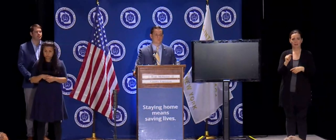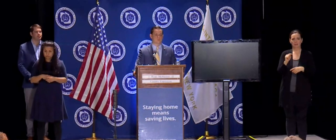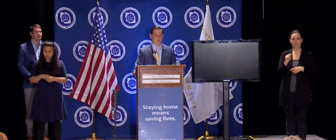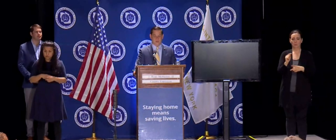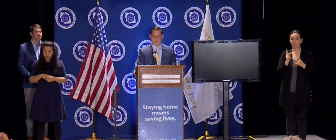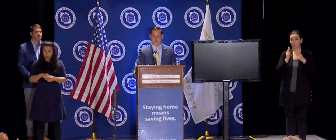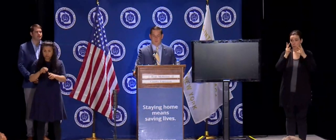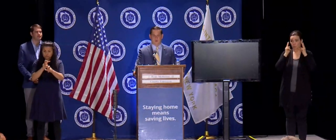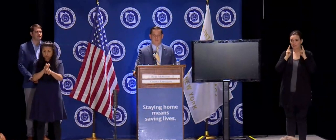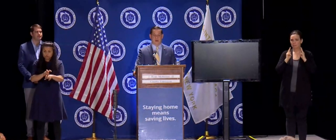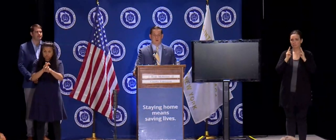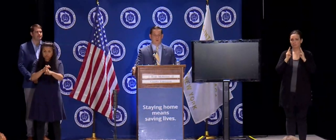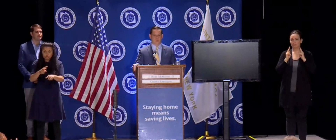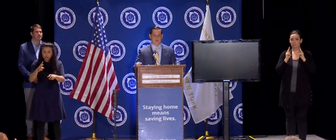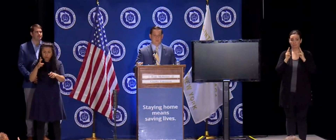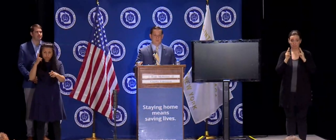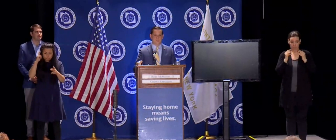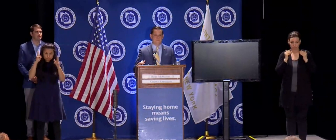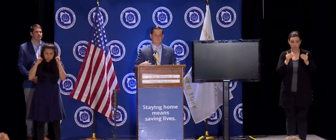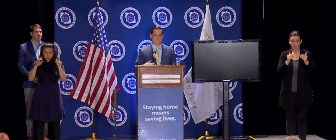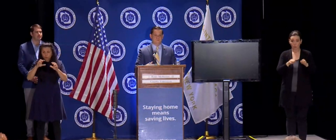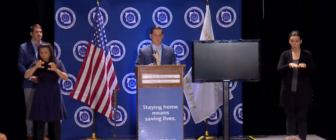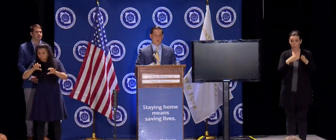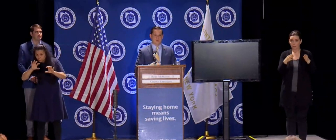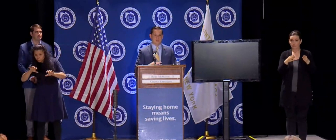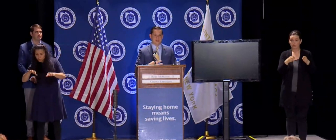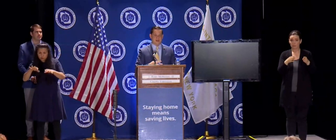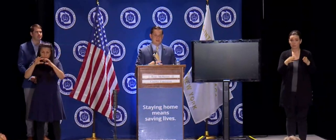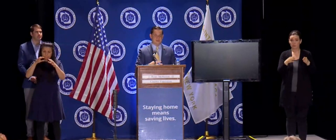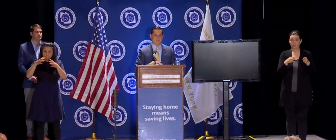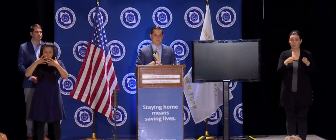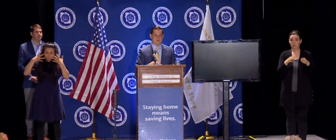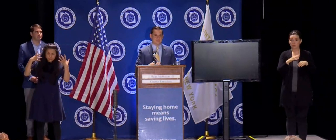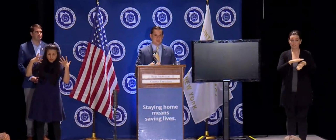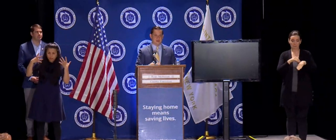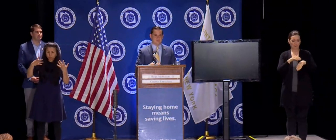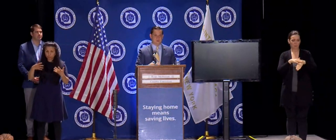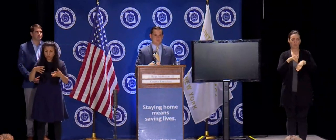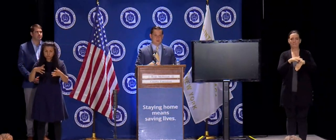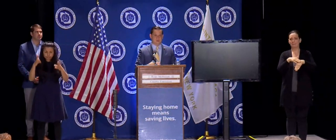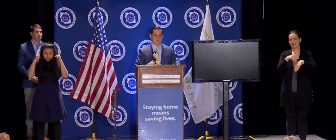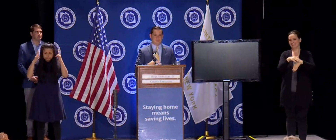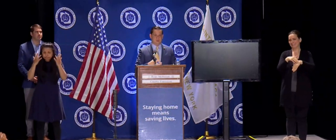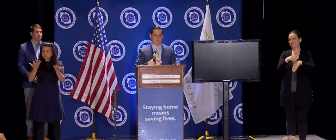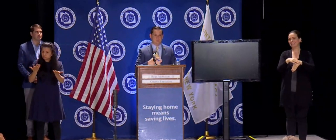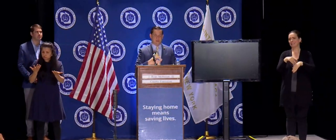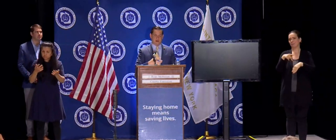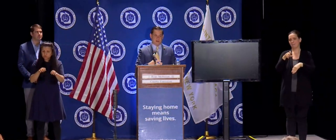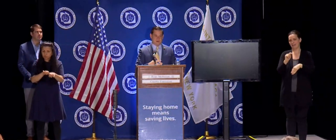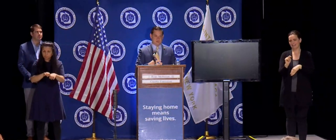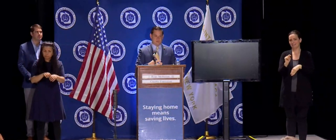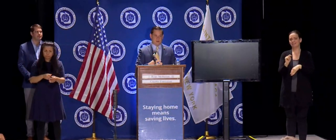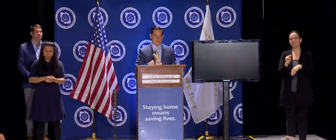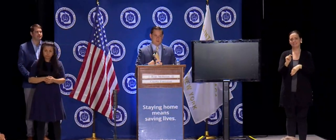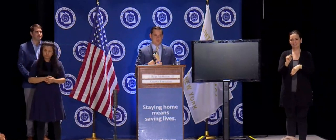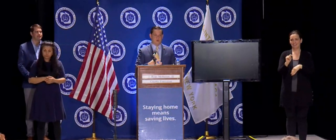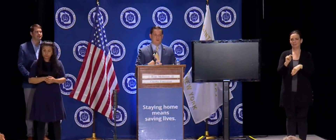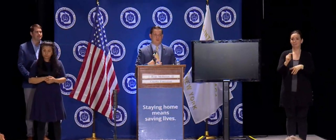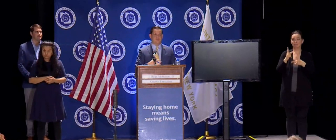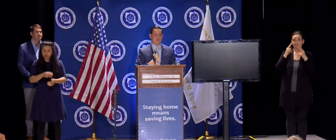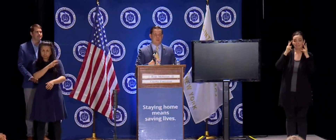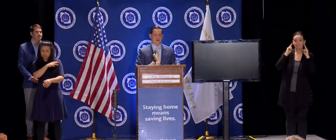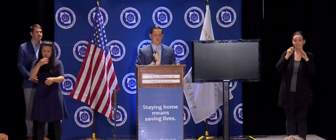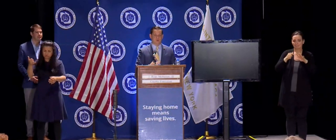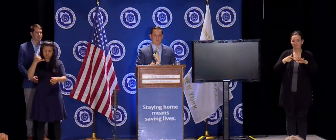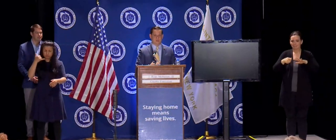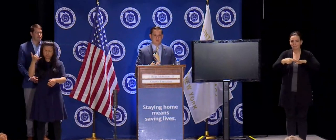essential or not. Yeah, so if pet grooming, and again, this is, we get a lot of these questions. So